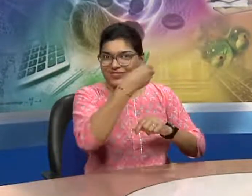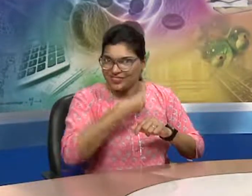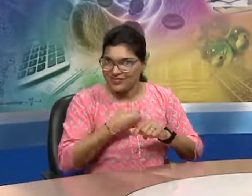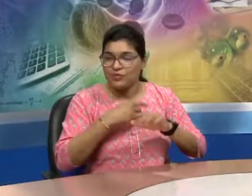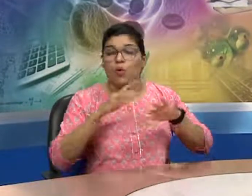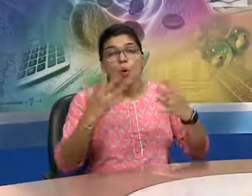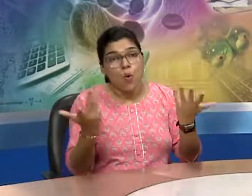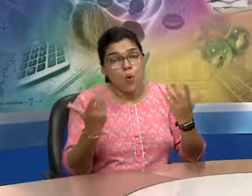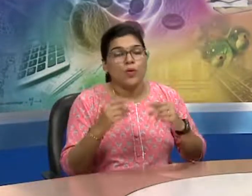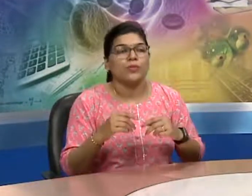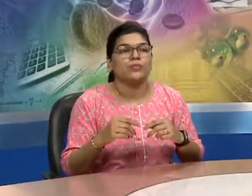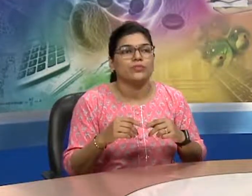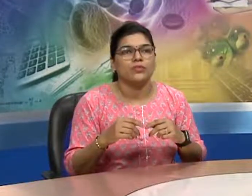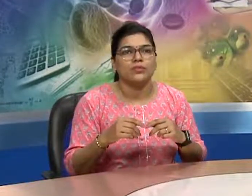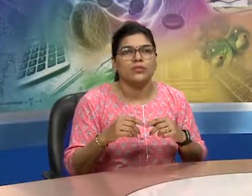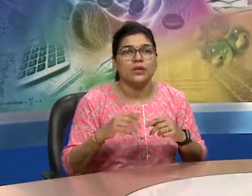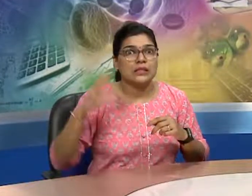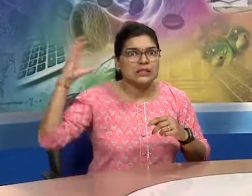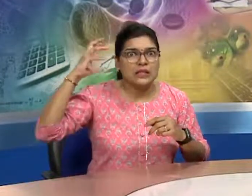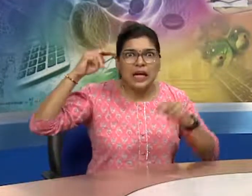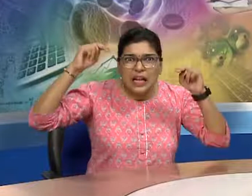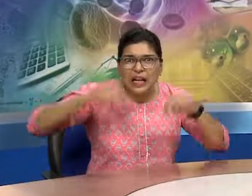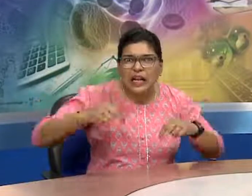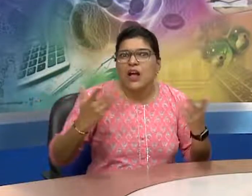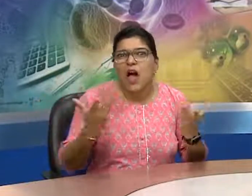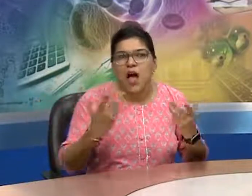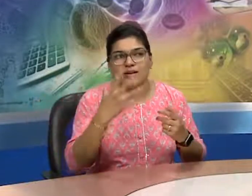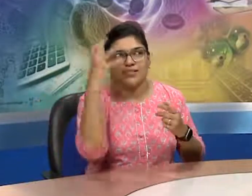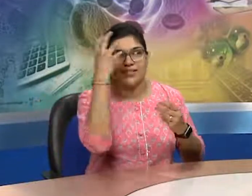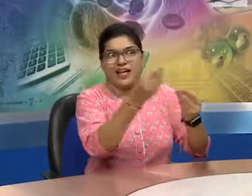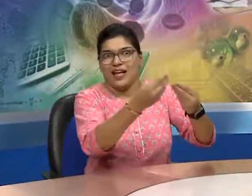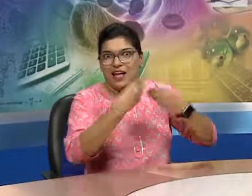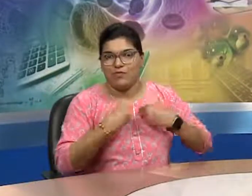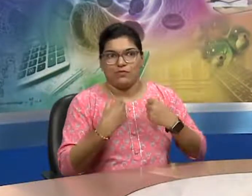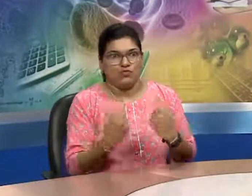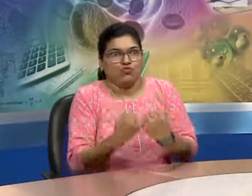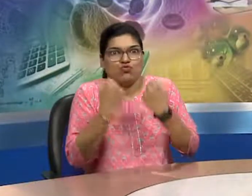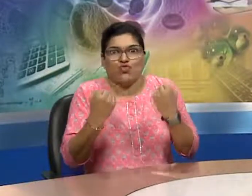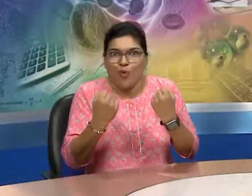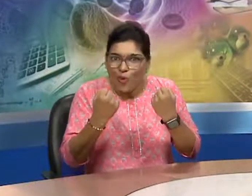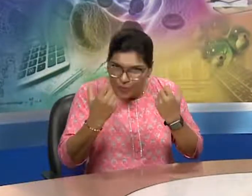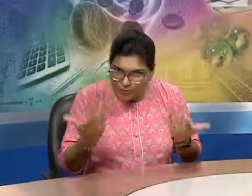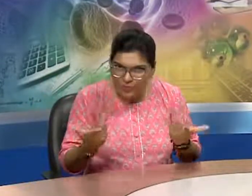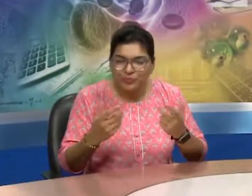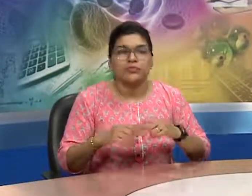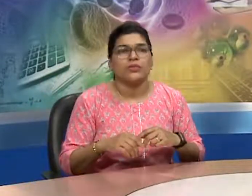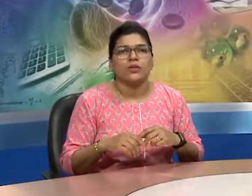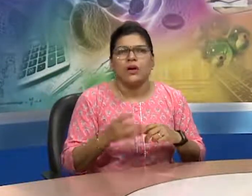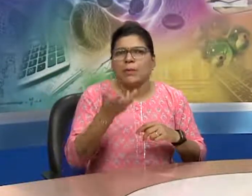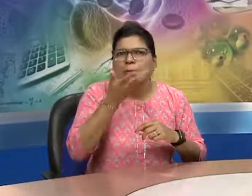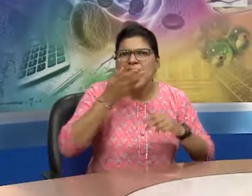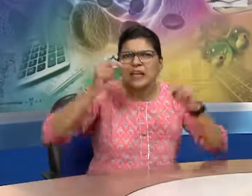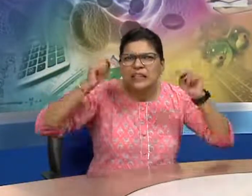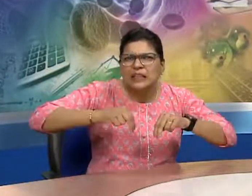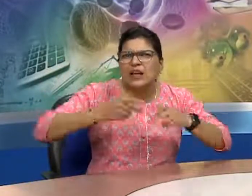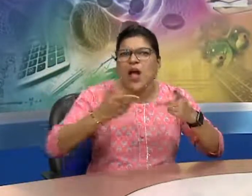like we need food and plants give us food. With the help